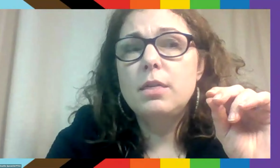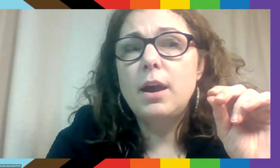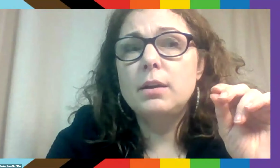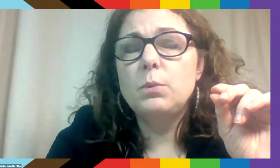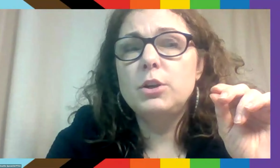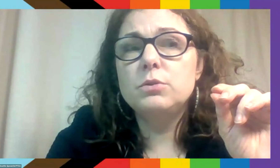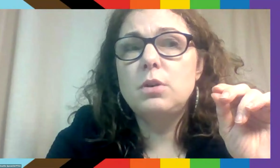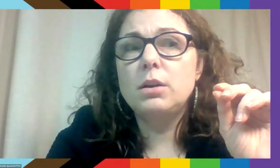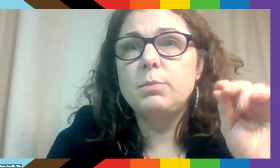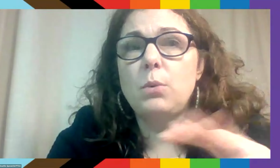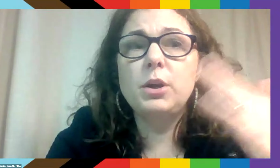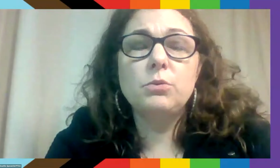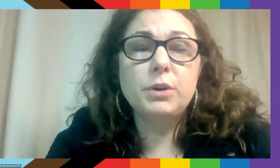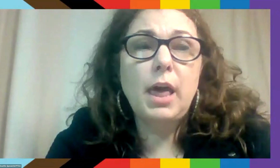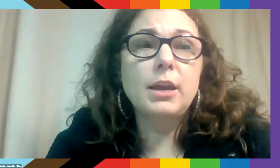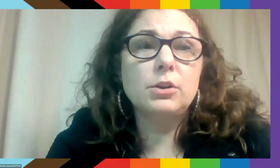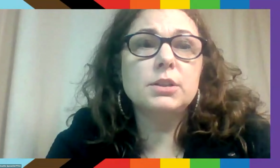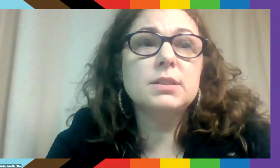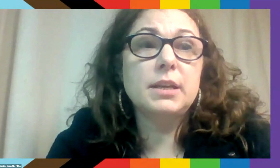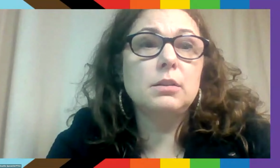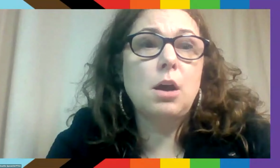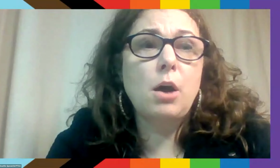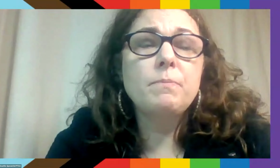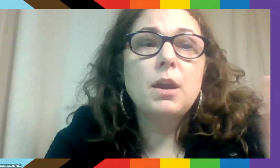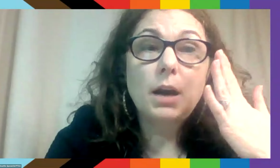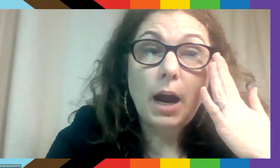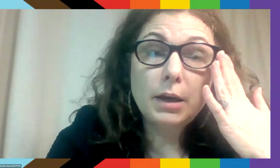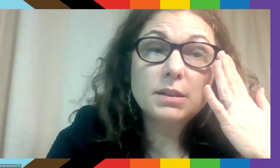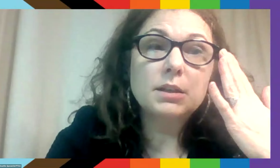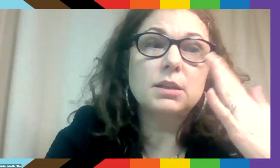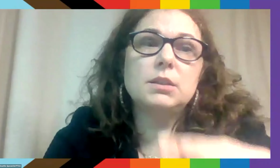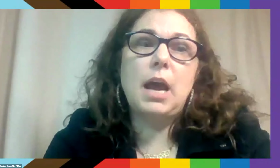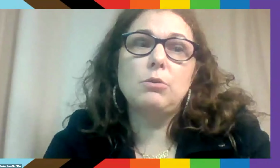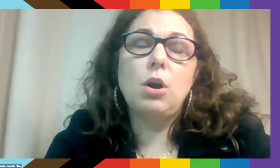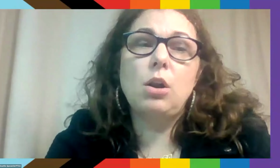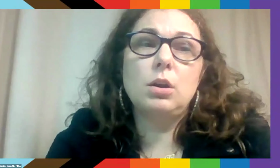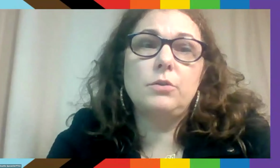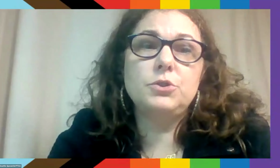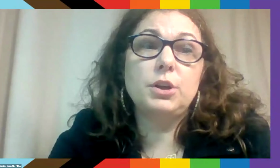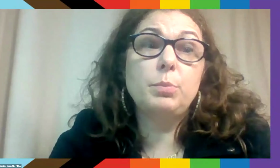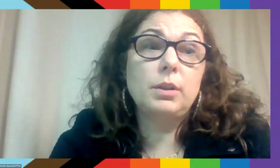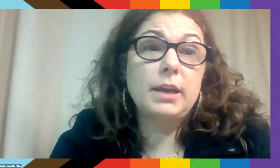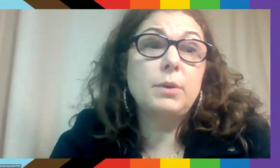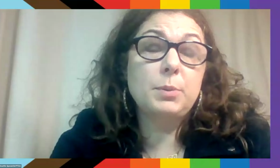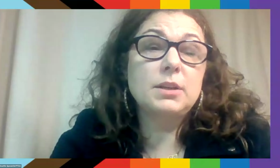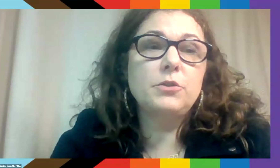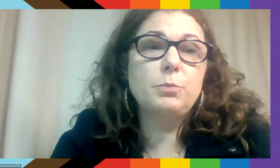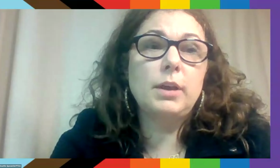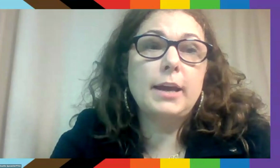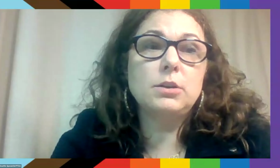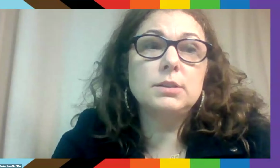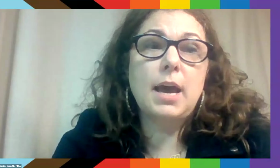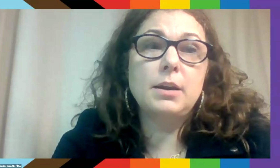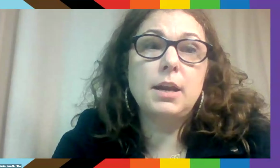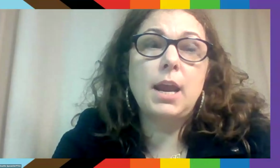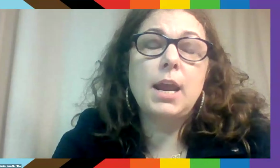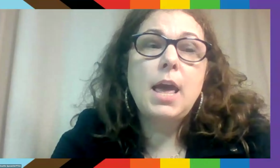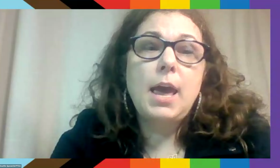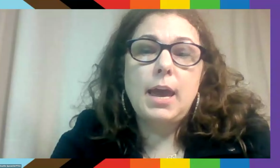thing, that when you talked about we are relying on our state law, I attended a town hall of Jerry Paulette, Representative Paulette,